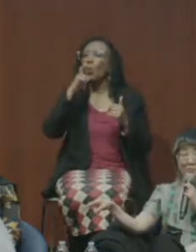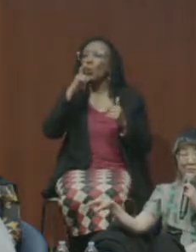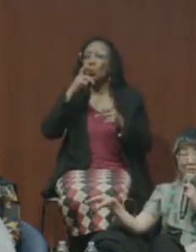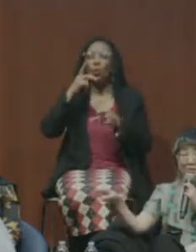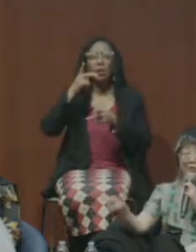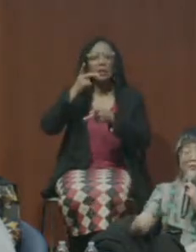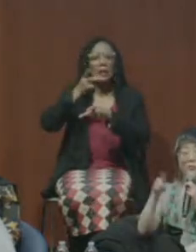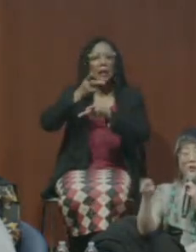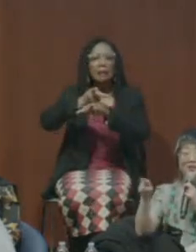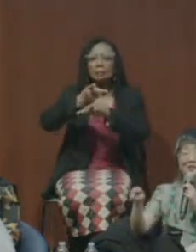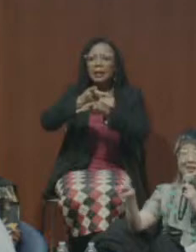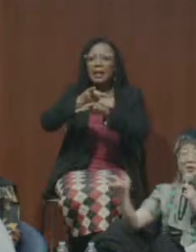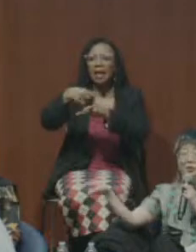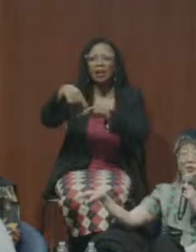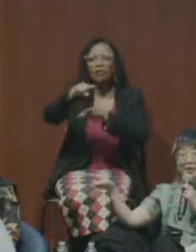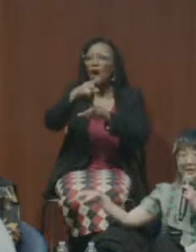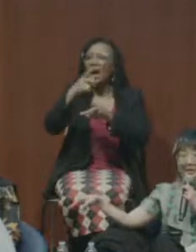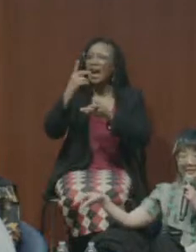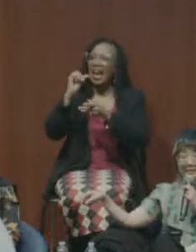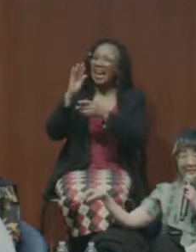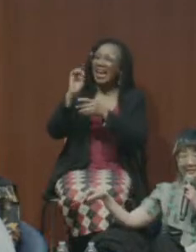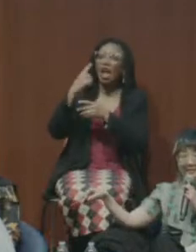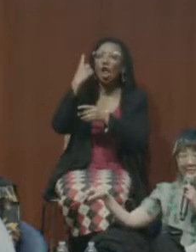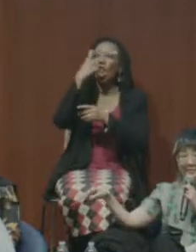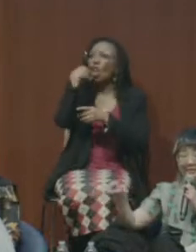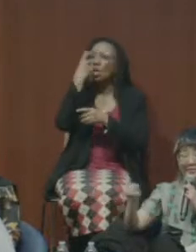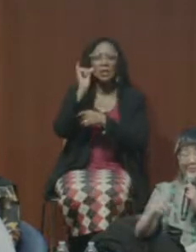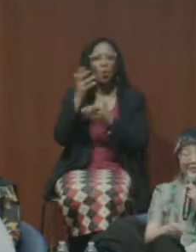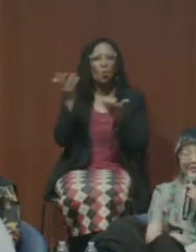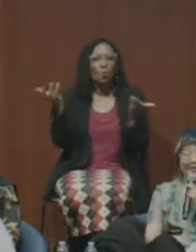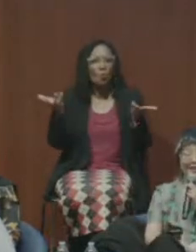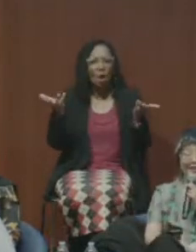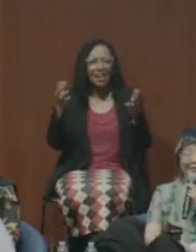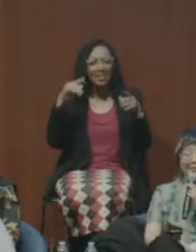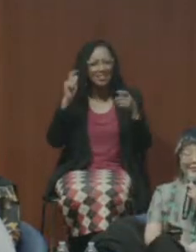for, right? What does care look like, right?